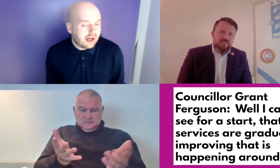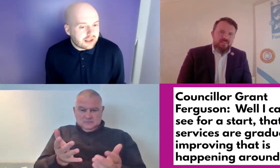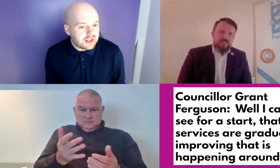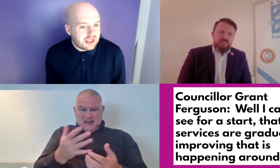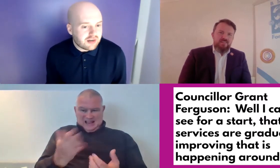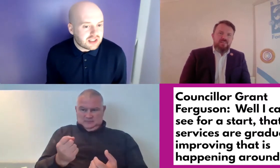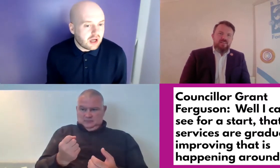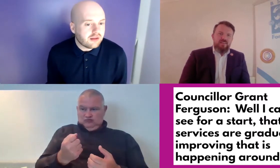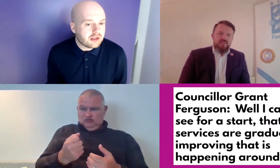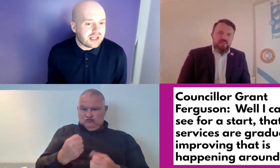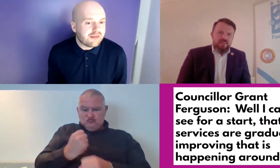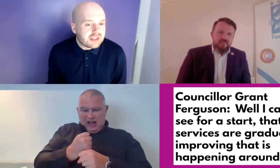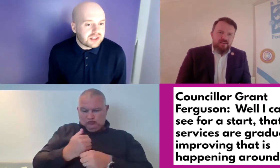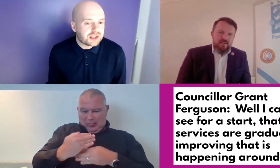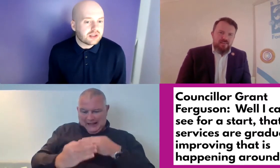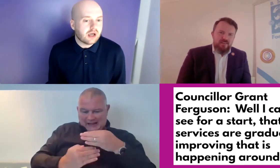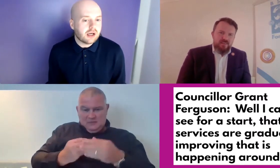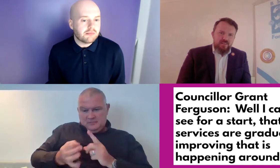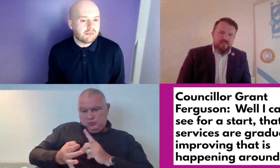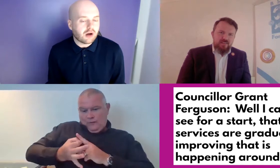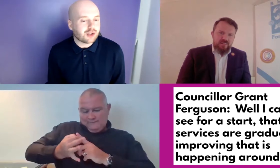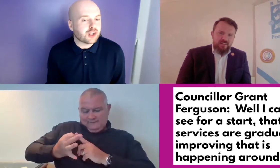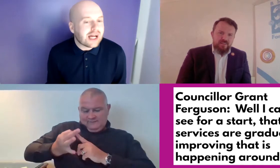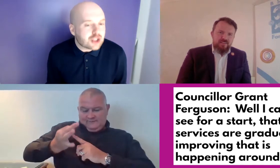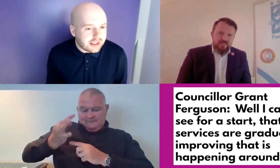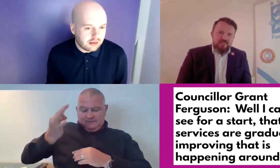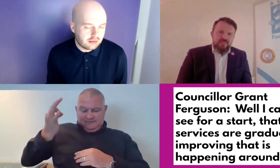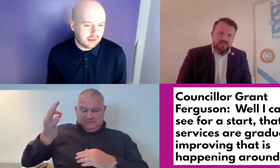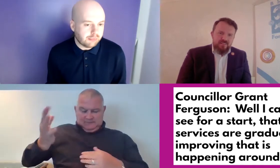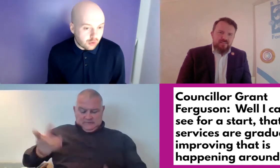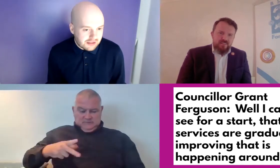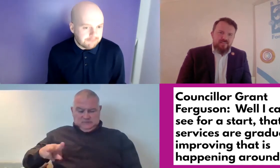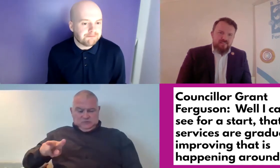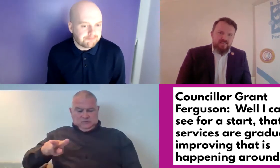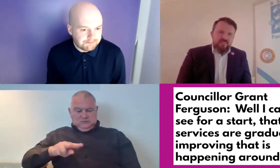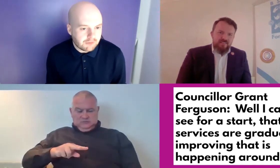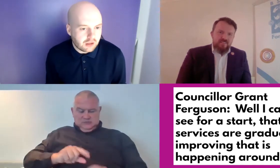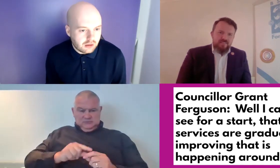Well, I can see for a start that services are gradually improving.